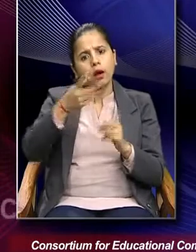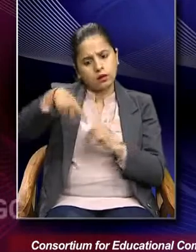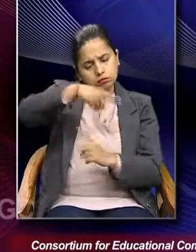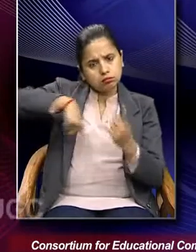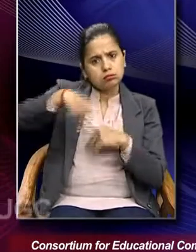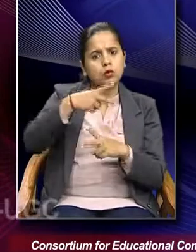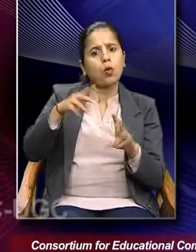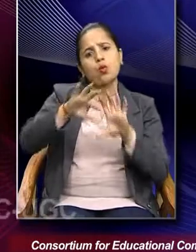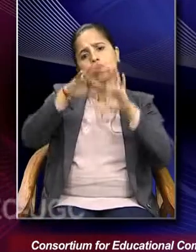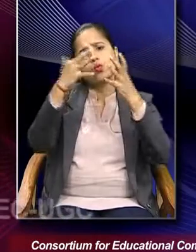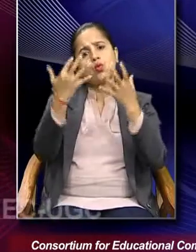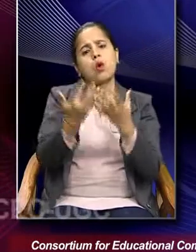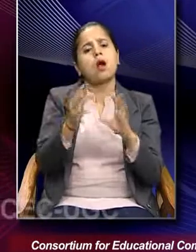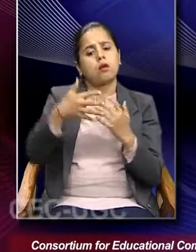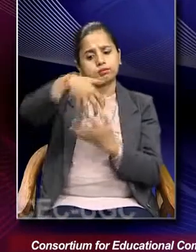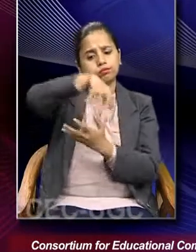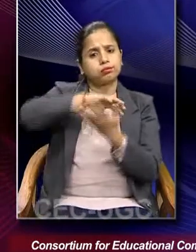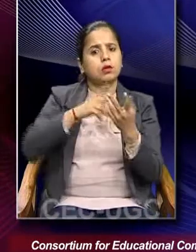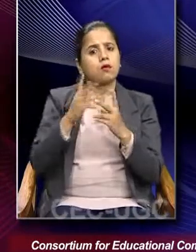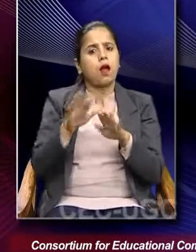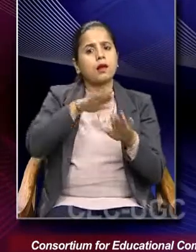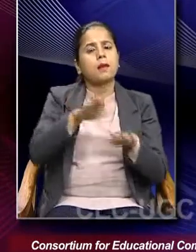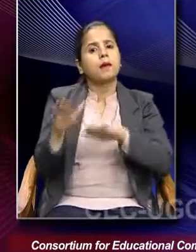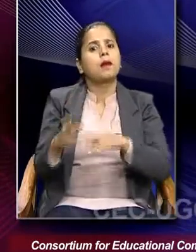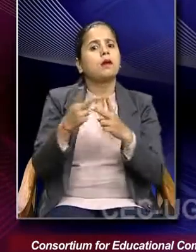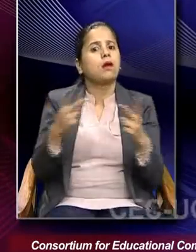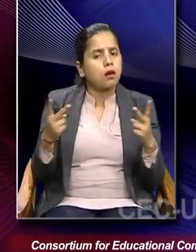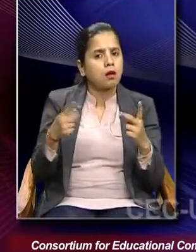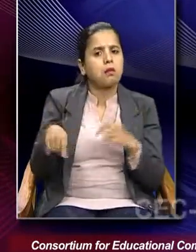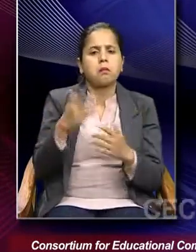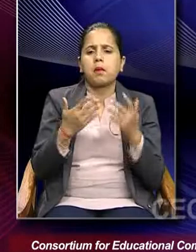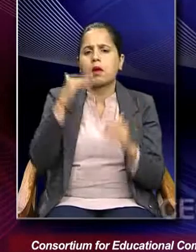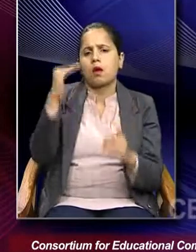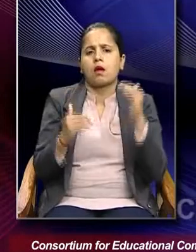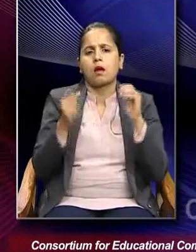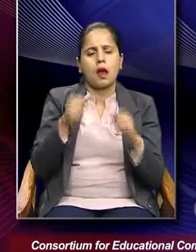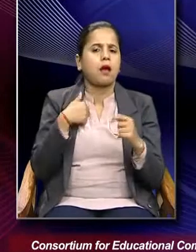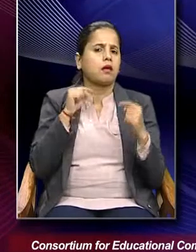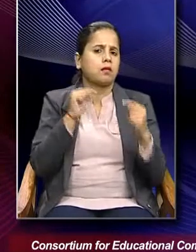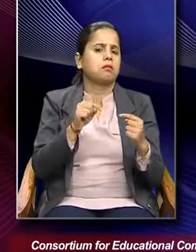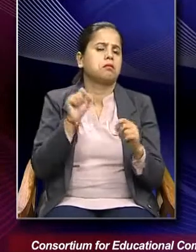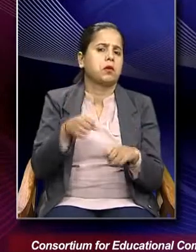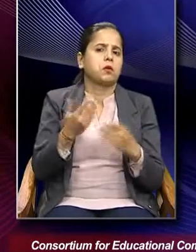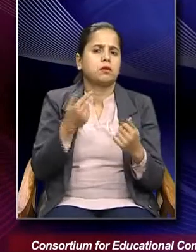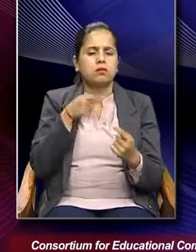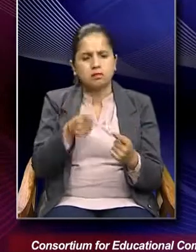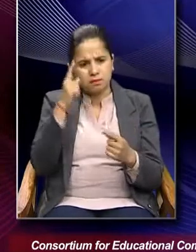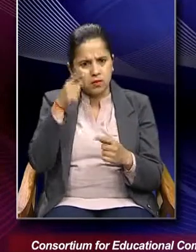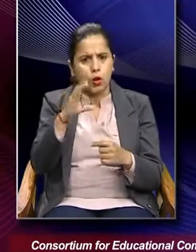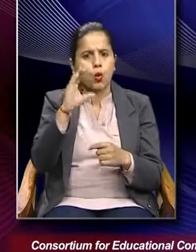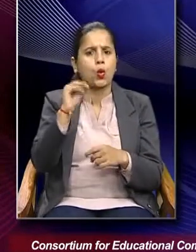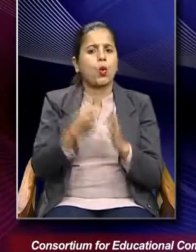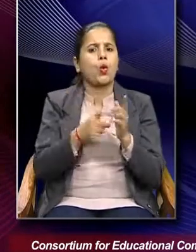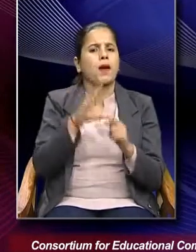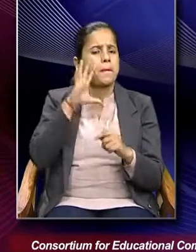around the world. So that unequal relationship is we can even argue that it is a kind of core